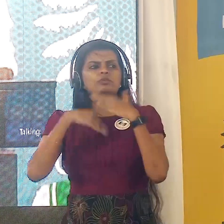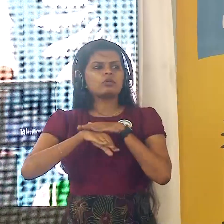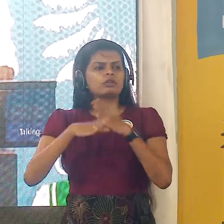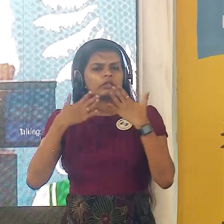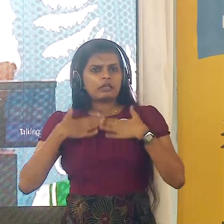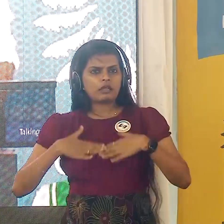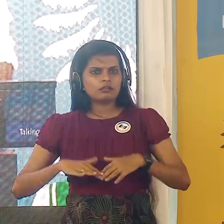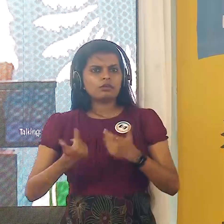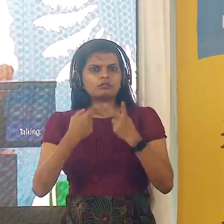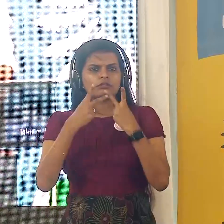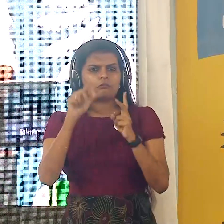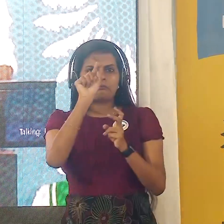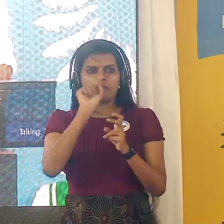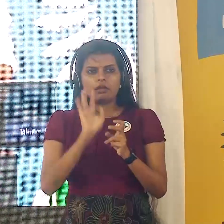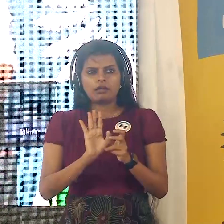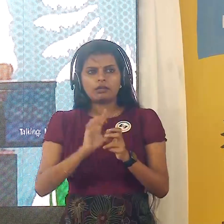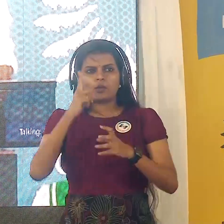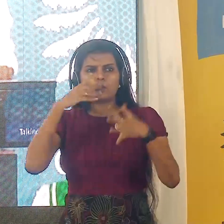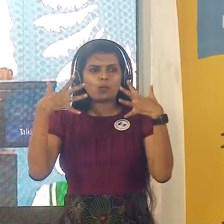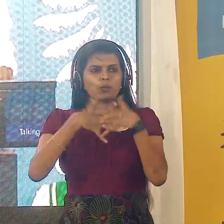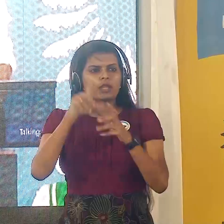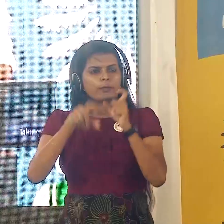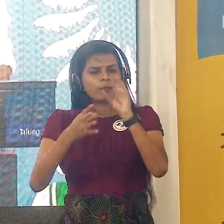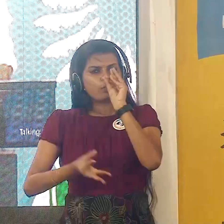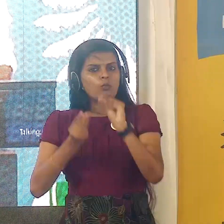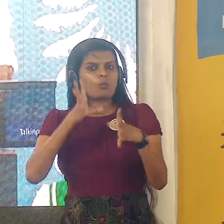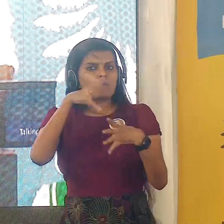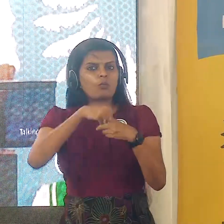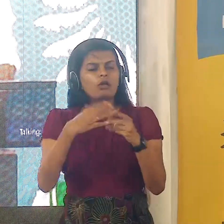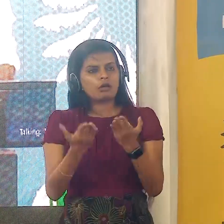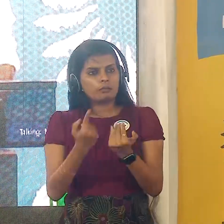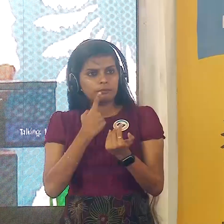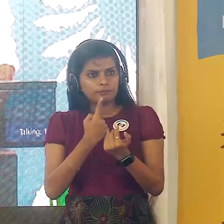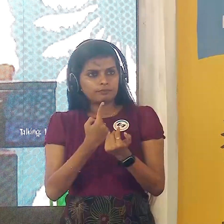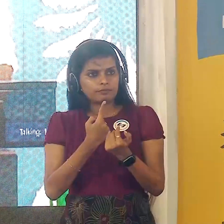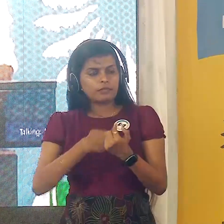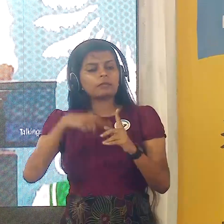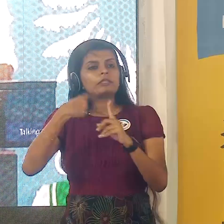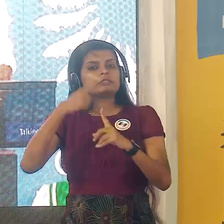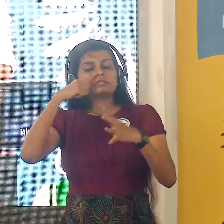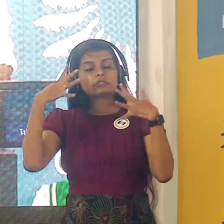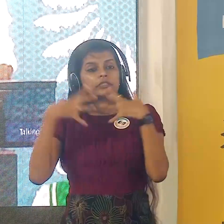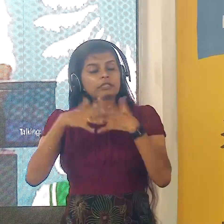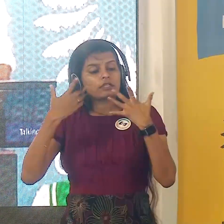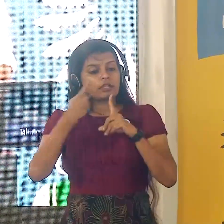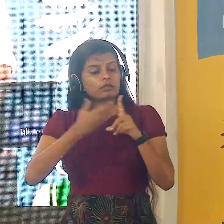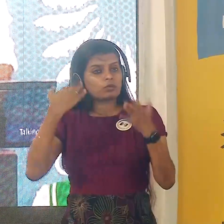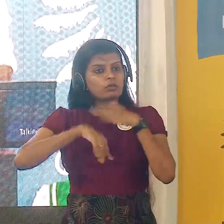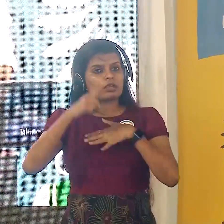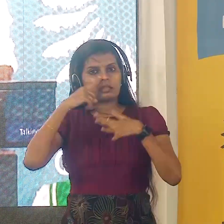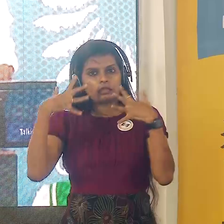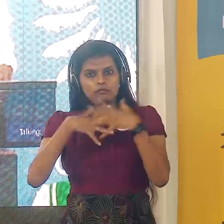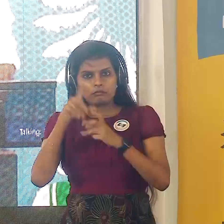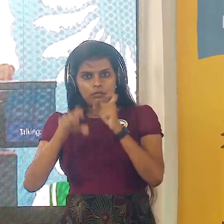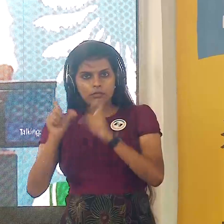health, and various things where women can very actively participate. And women in Kerala, they are educated.